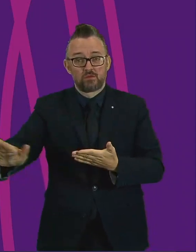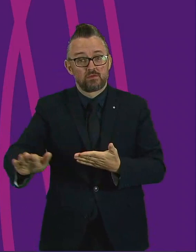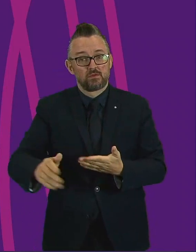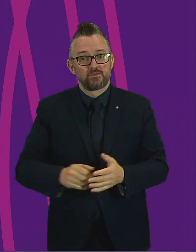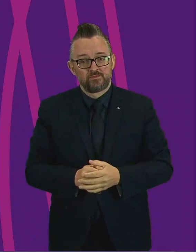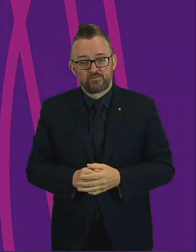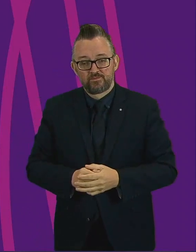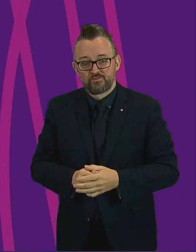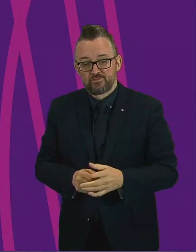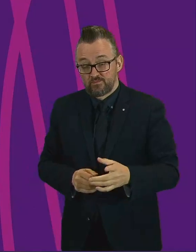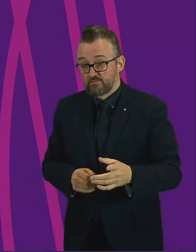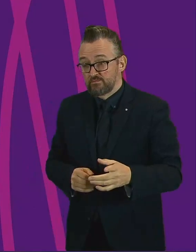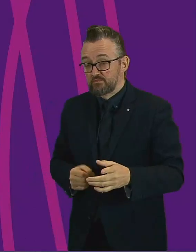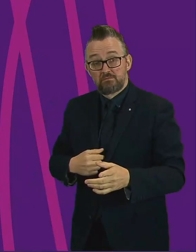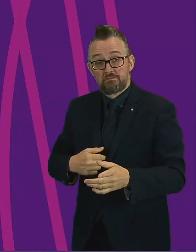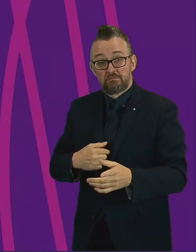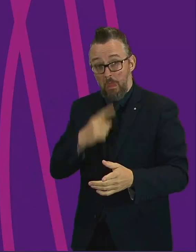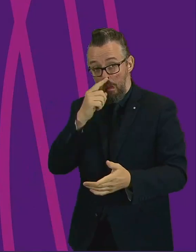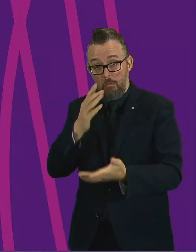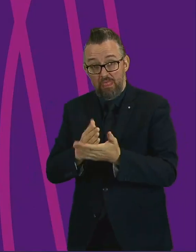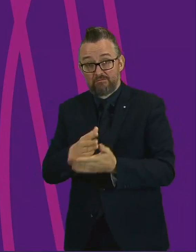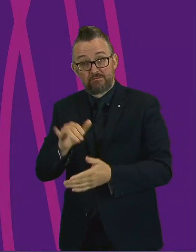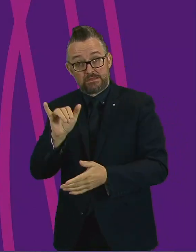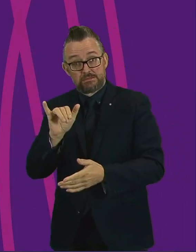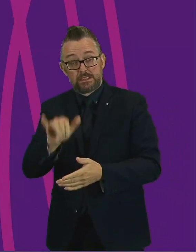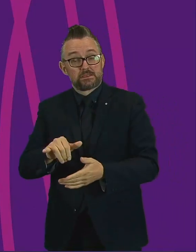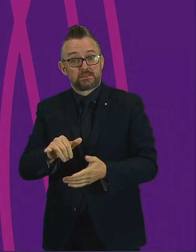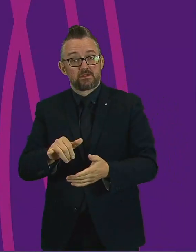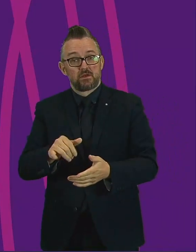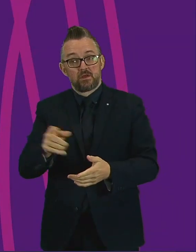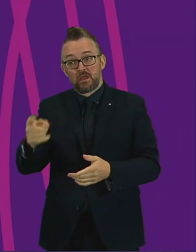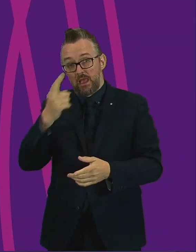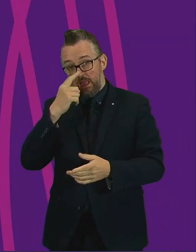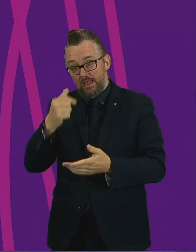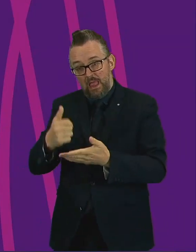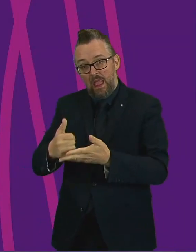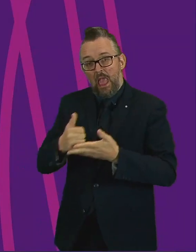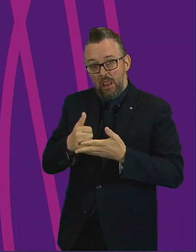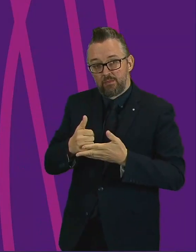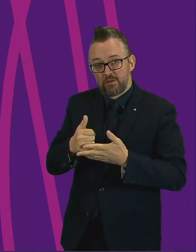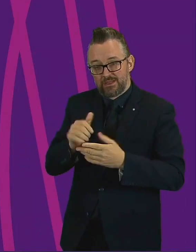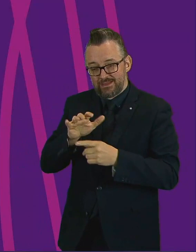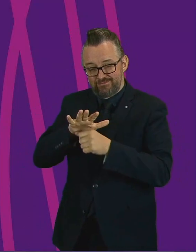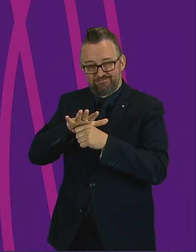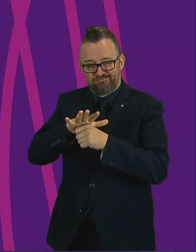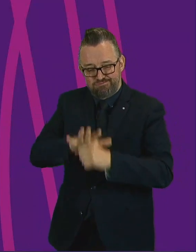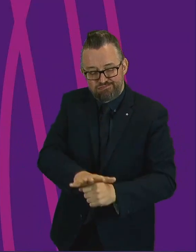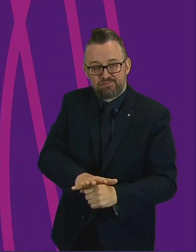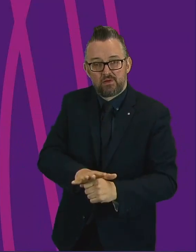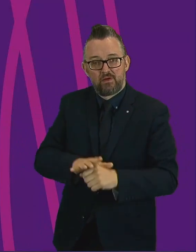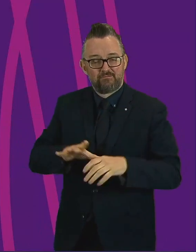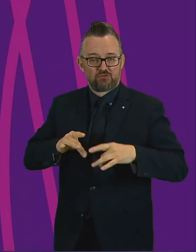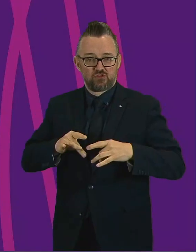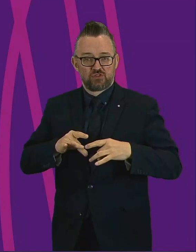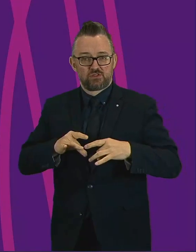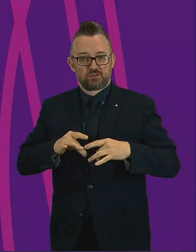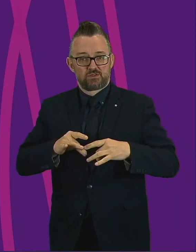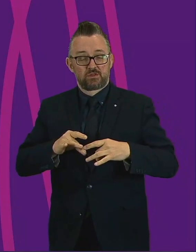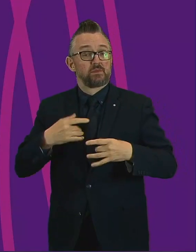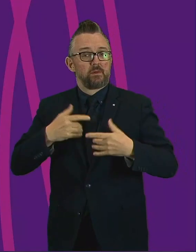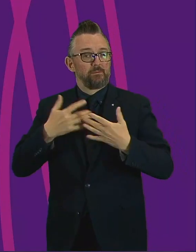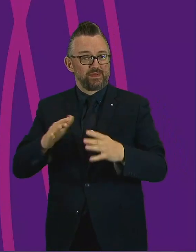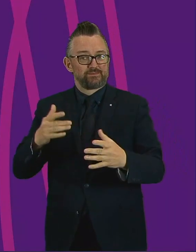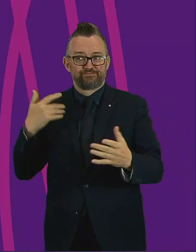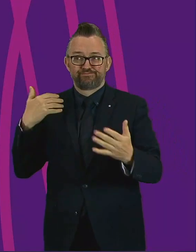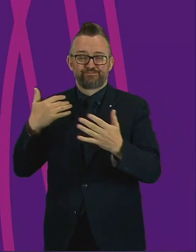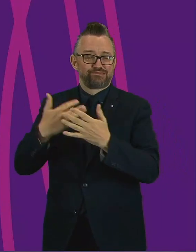I yes, believe it is capable of playing a significant part in suppressing and hopefully eradicating the virus. I have said all along, as